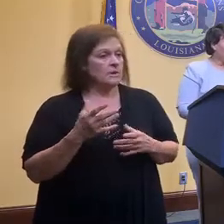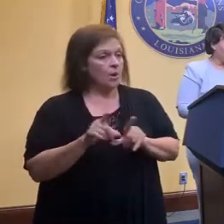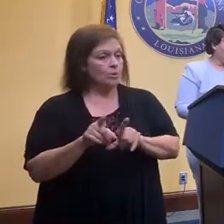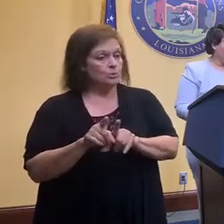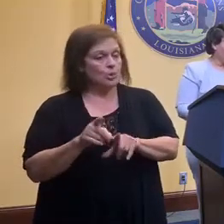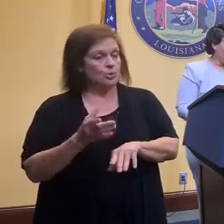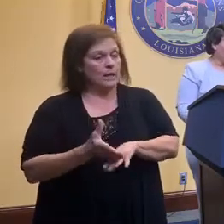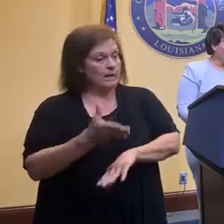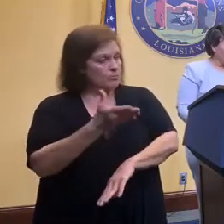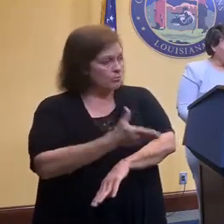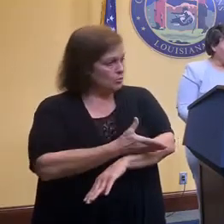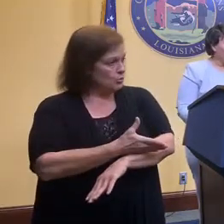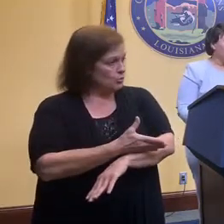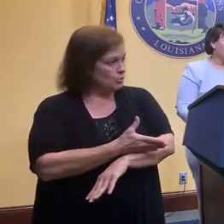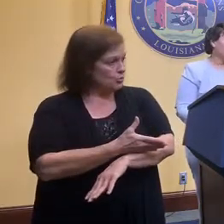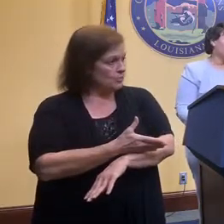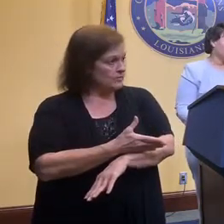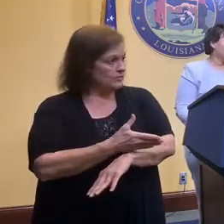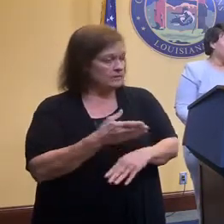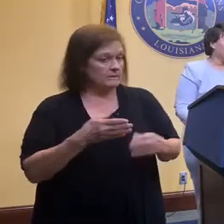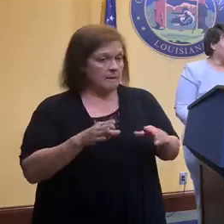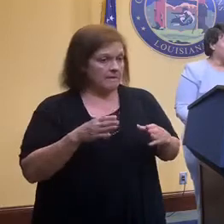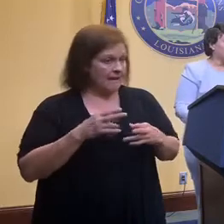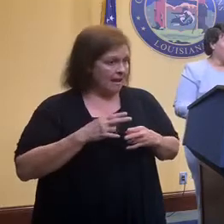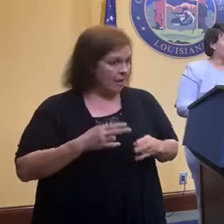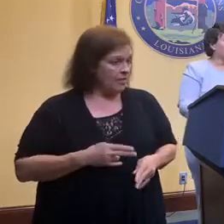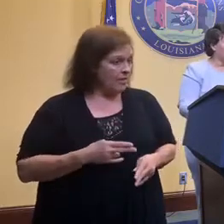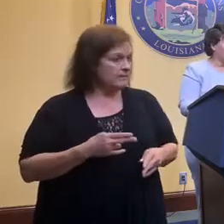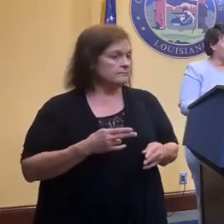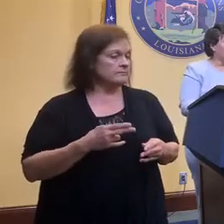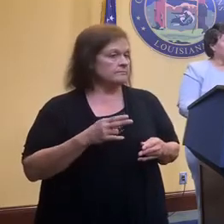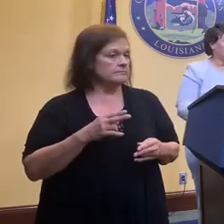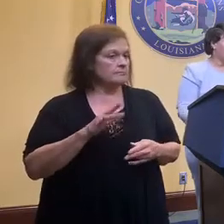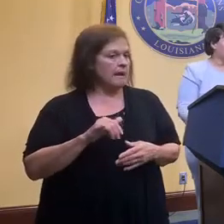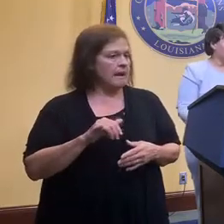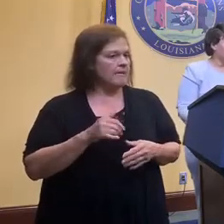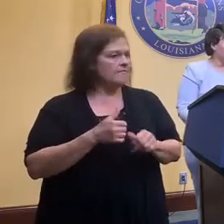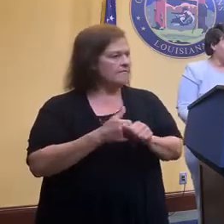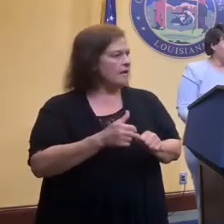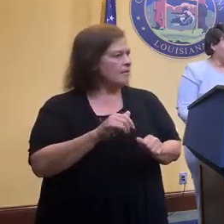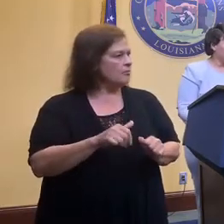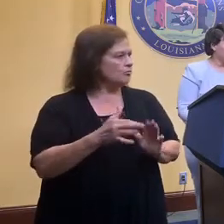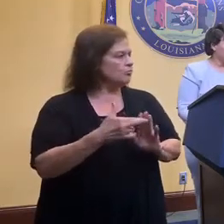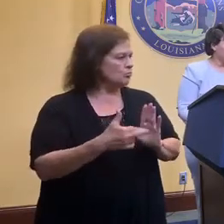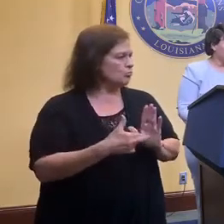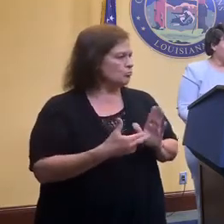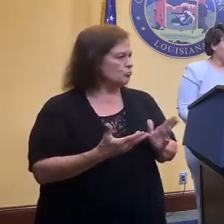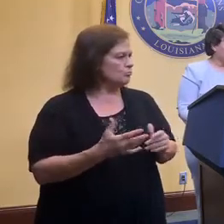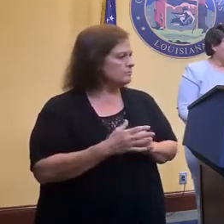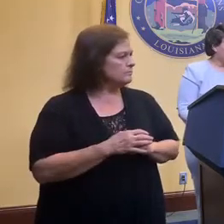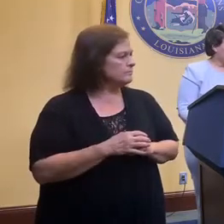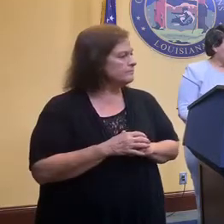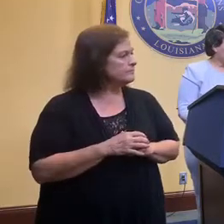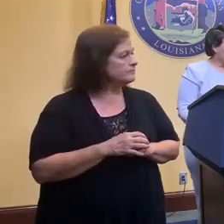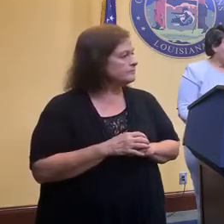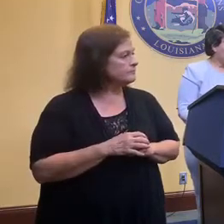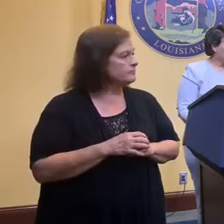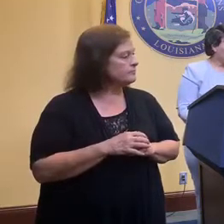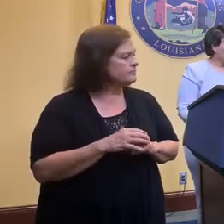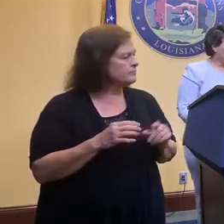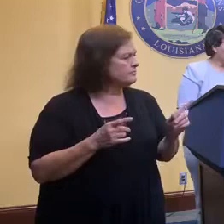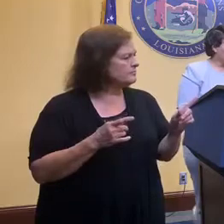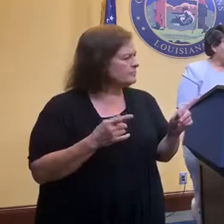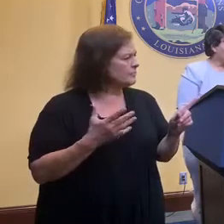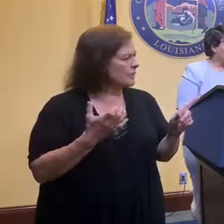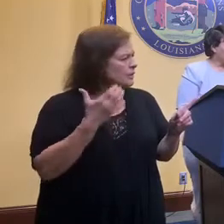improve public health outcomes in their establishments by doing these types of things. Jessica, you had a follow-up? I did,